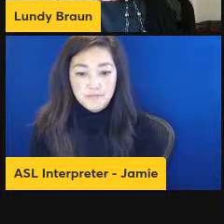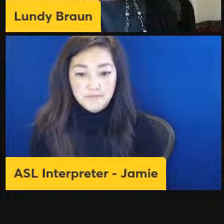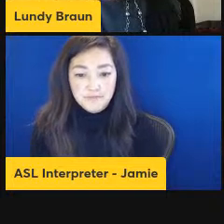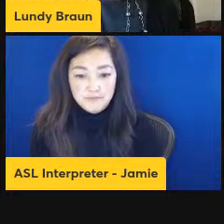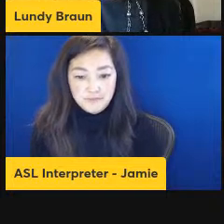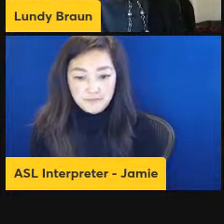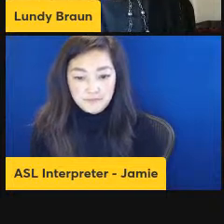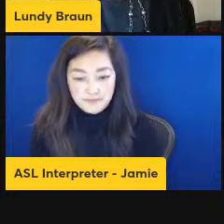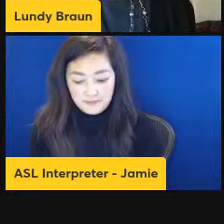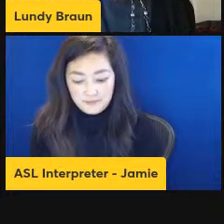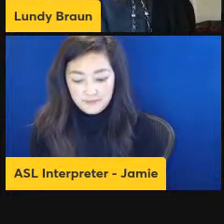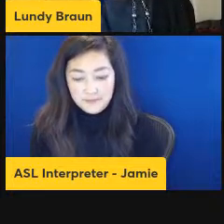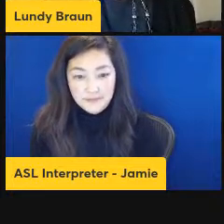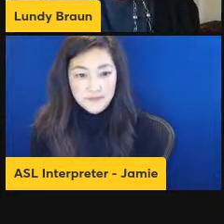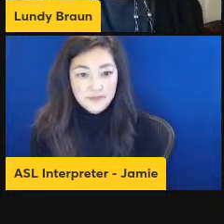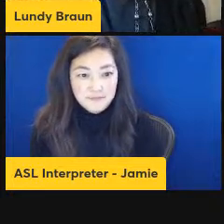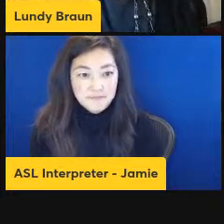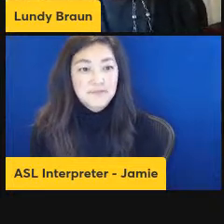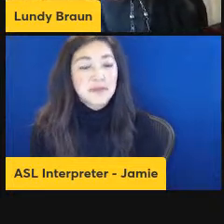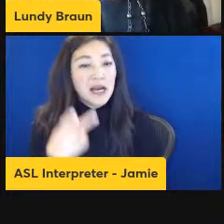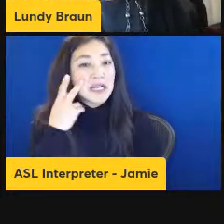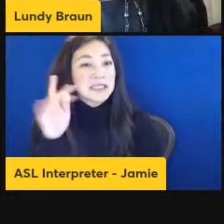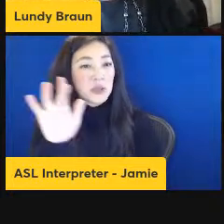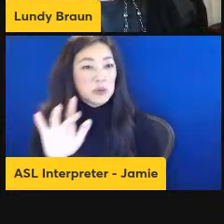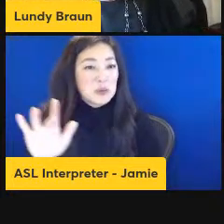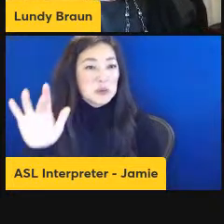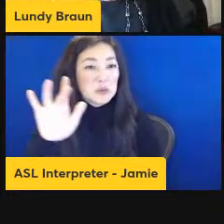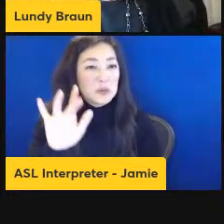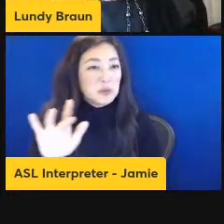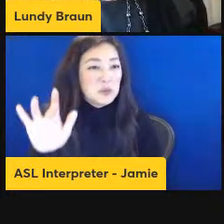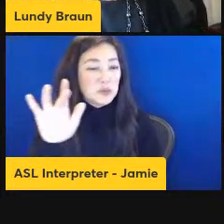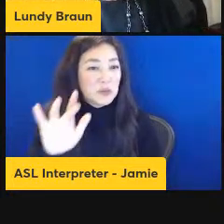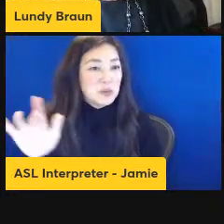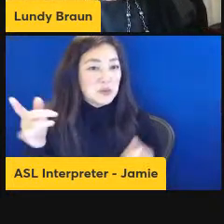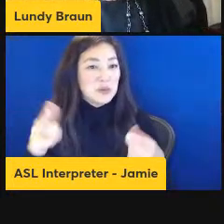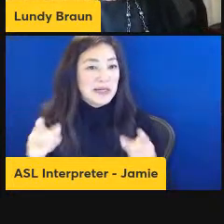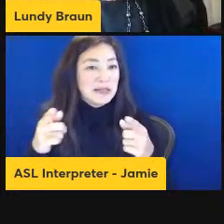I seem to be getting a whirly ball on my slides.